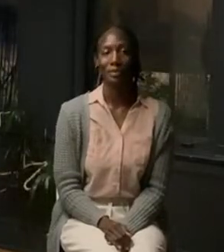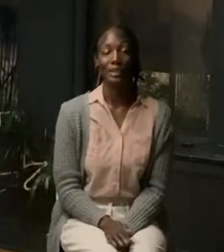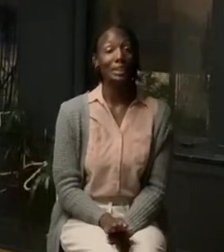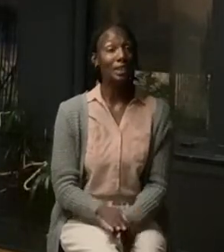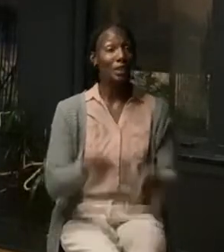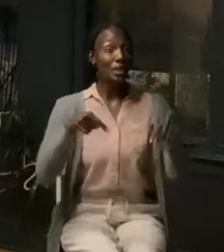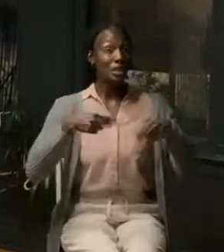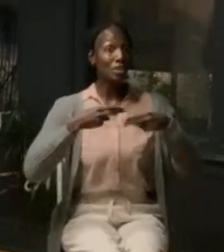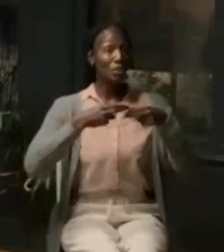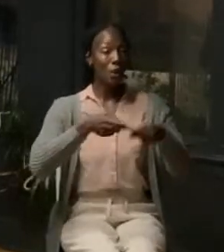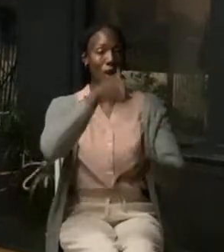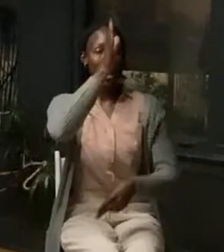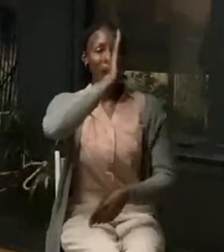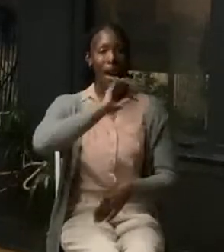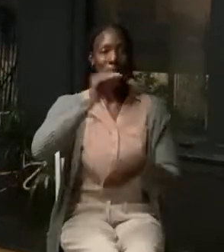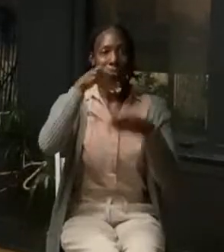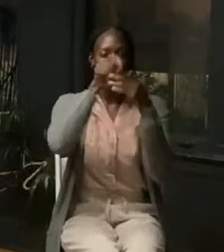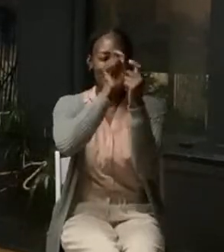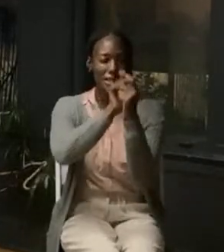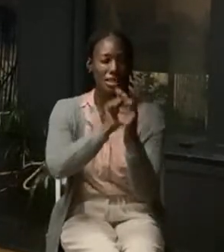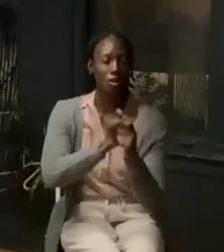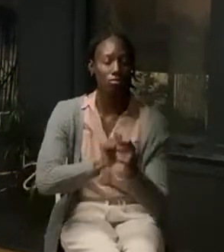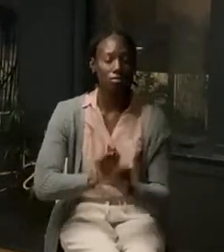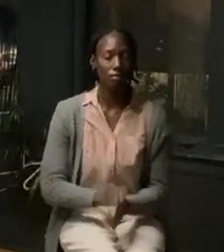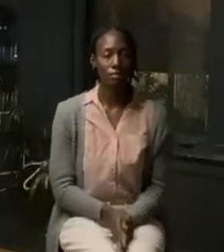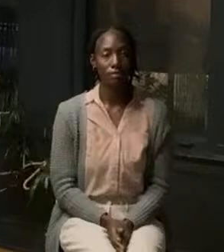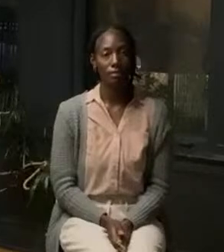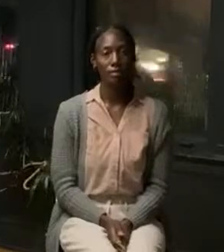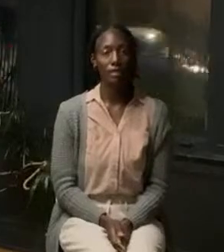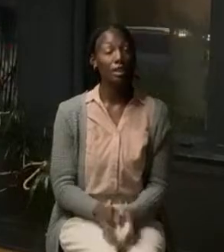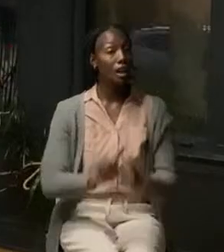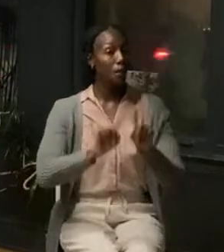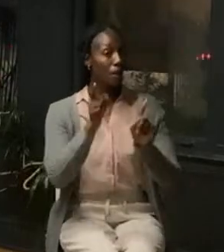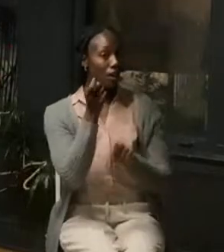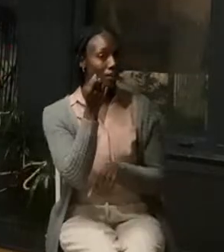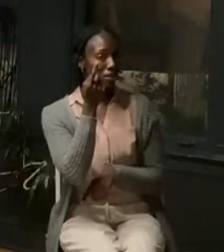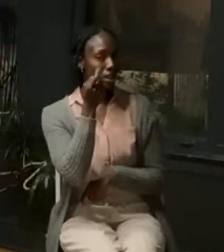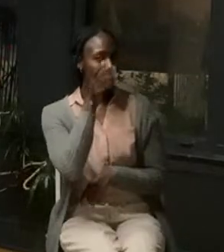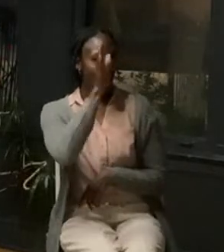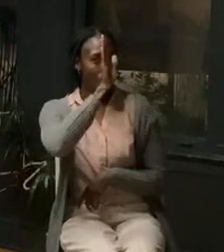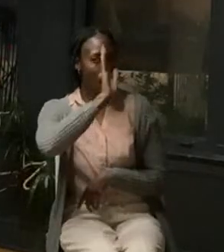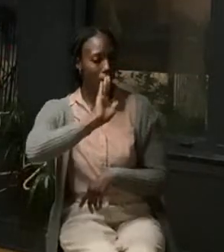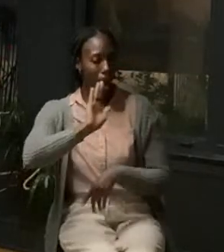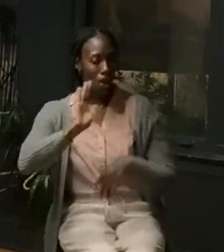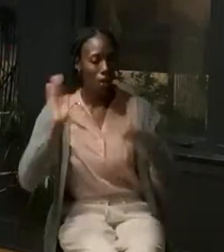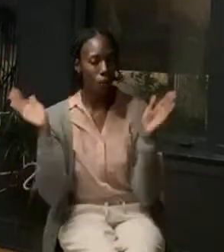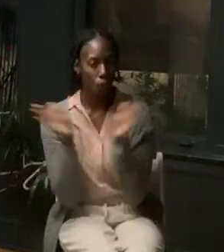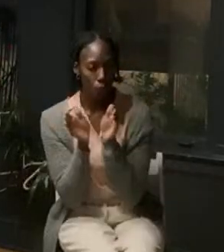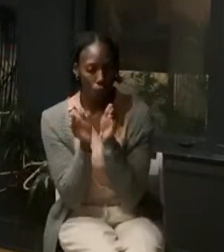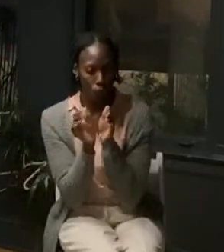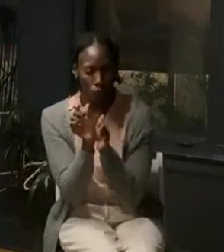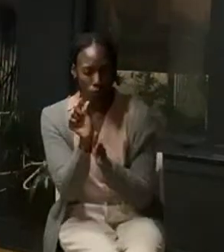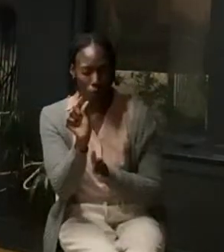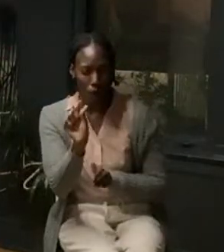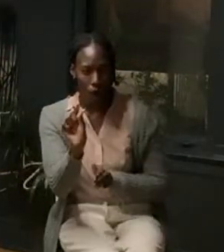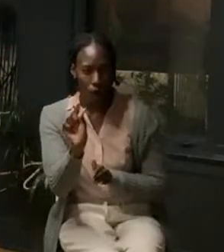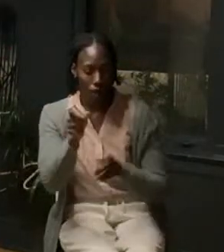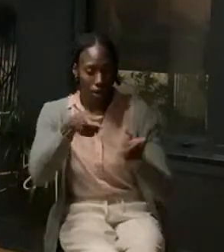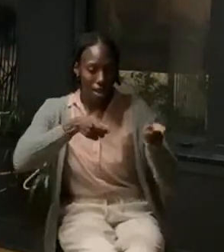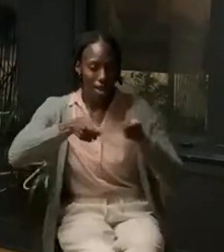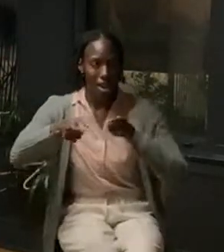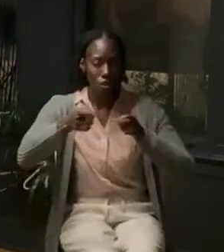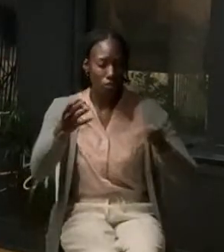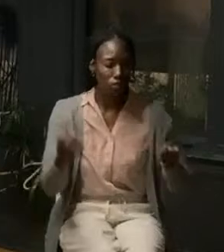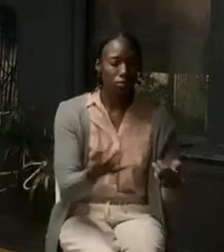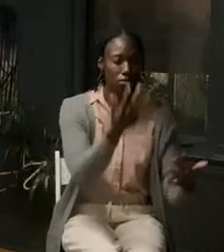This is called God is in the Details. But understand that God is small and handles the unruly fire